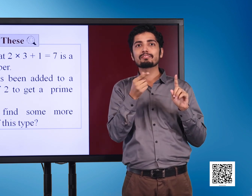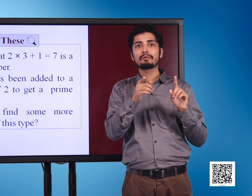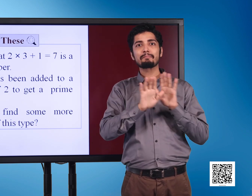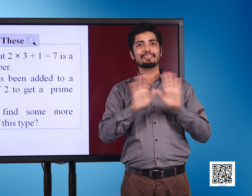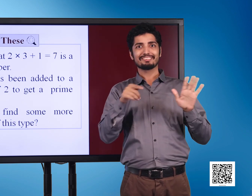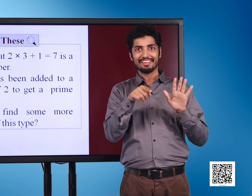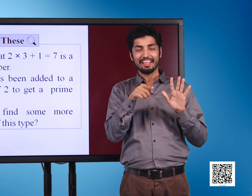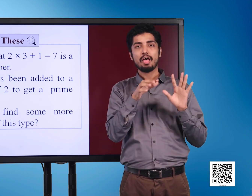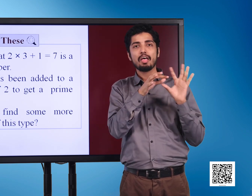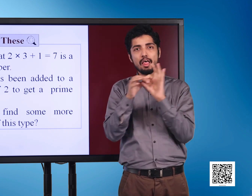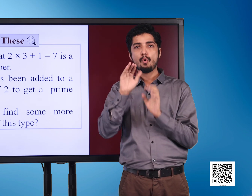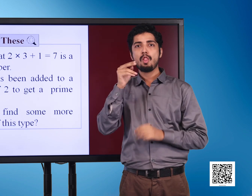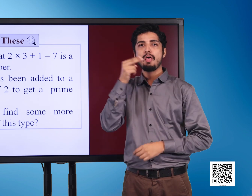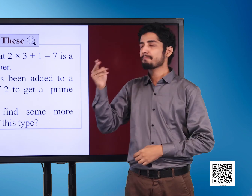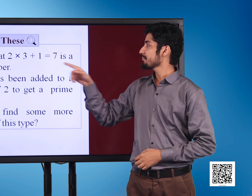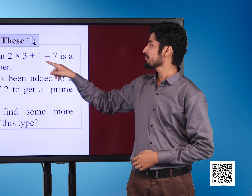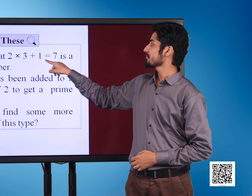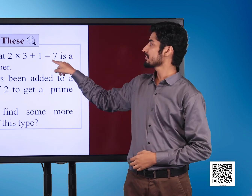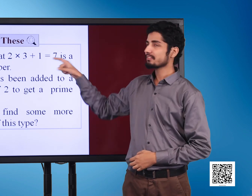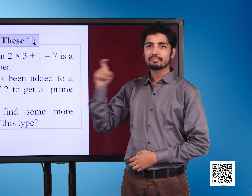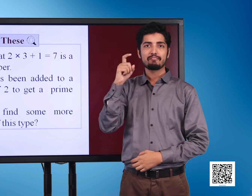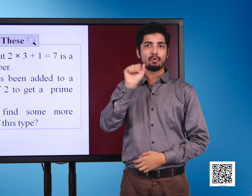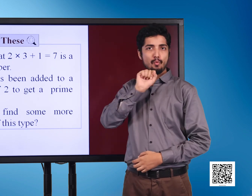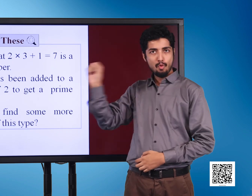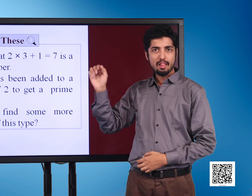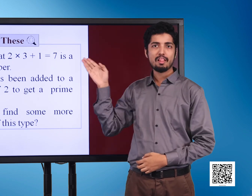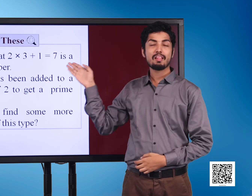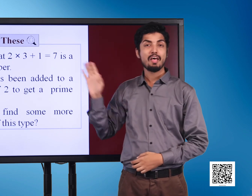Here, 1 has been added to a multiple of 2 to get a prime number.